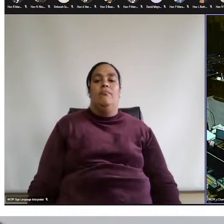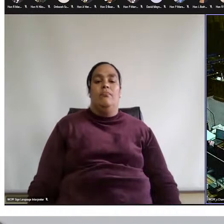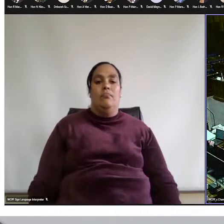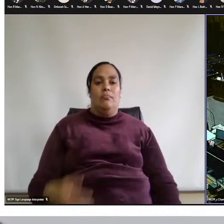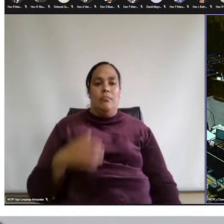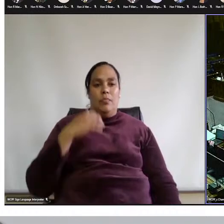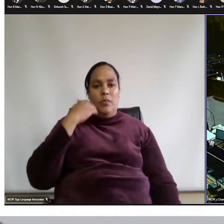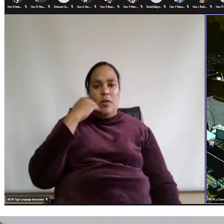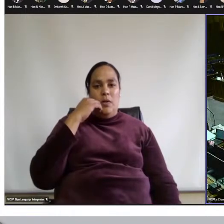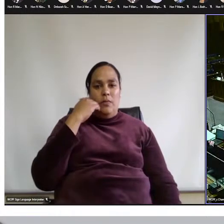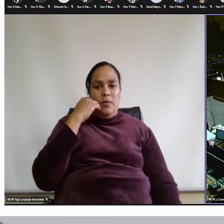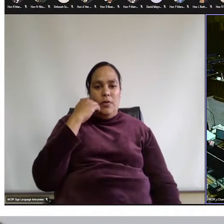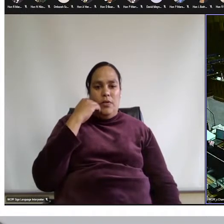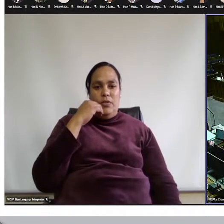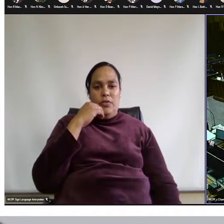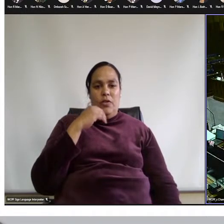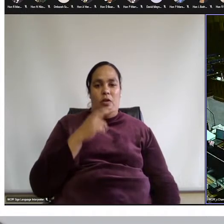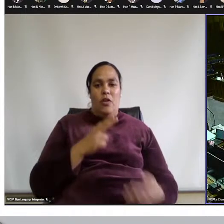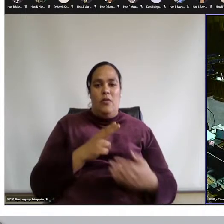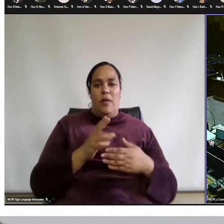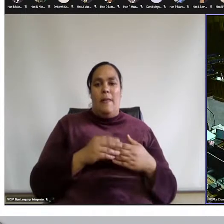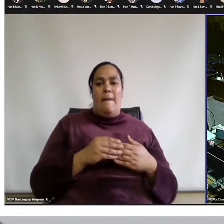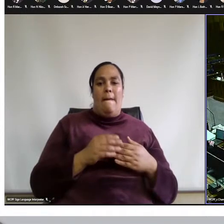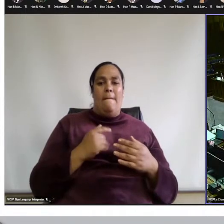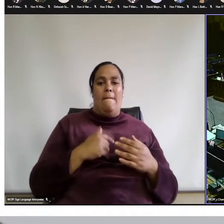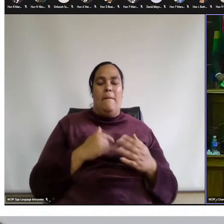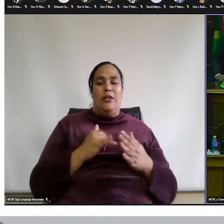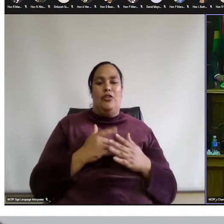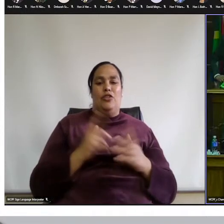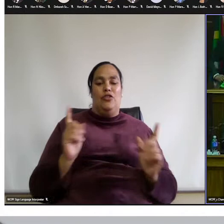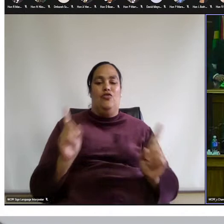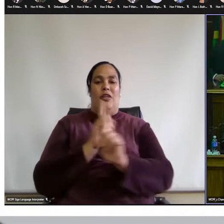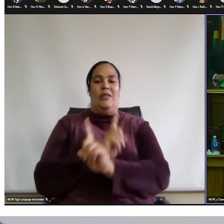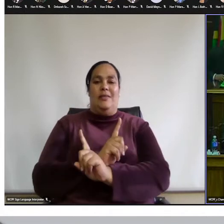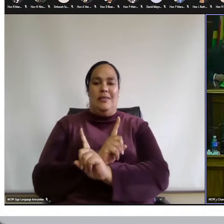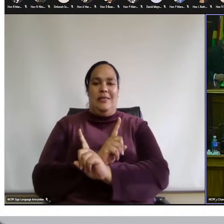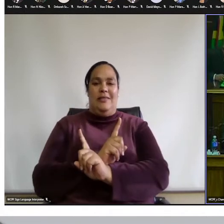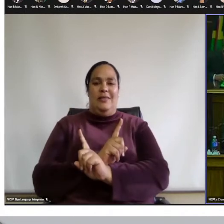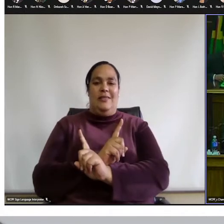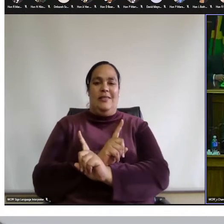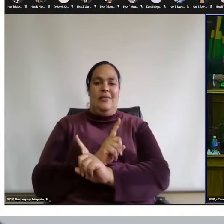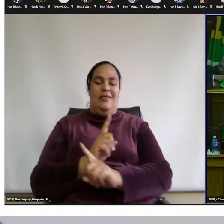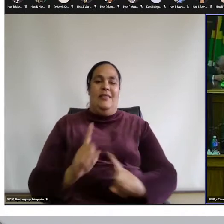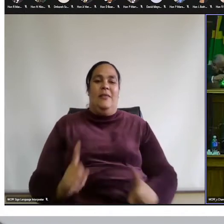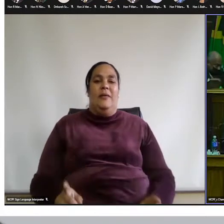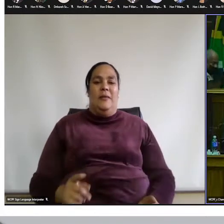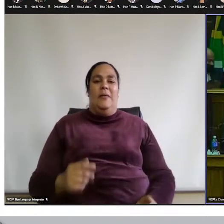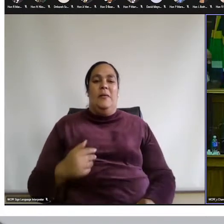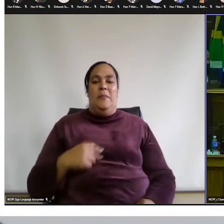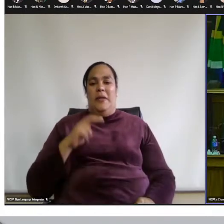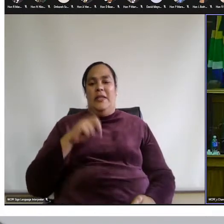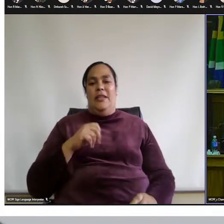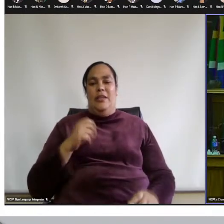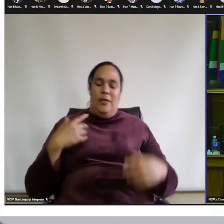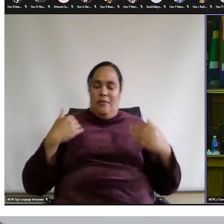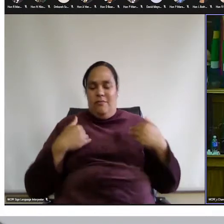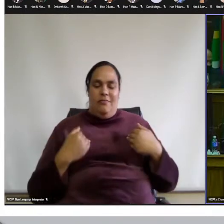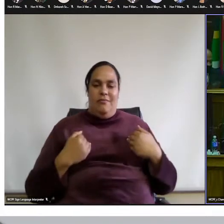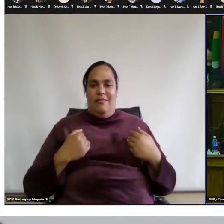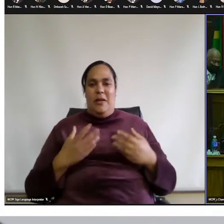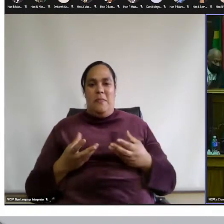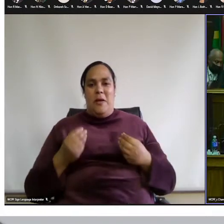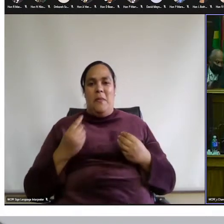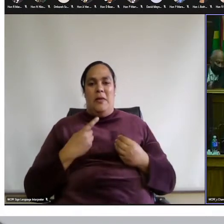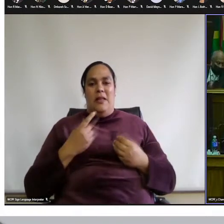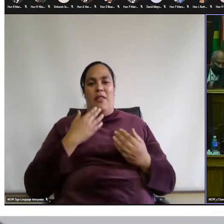Apologies, honourable members. We're just changing shifts. I have to just find myself. Thank you very much, honourable member.